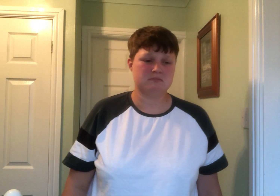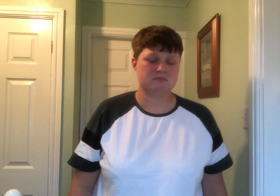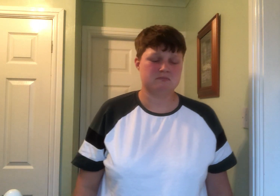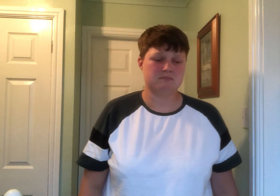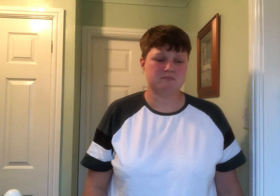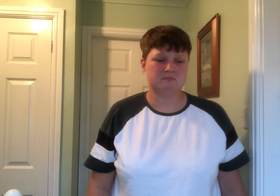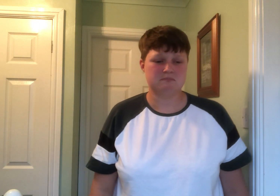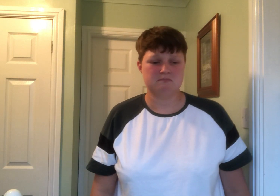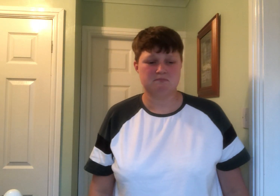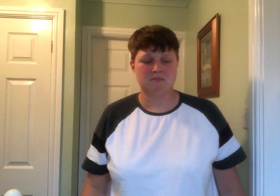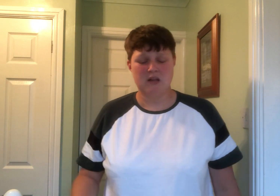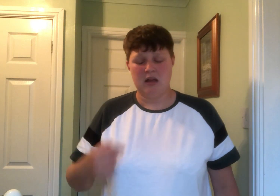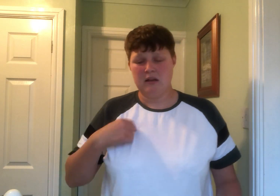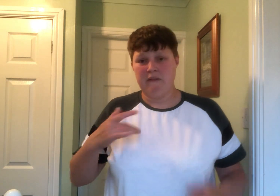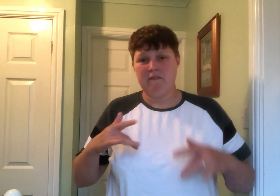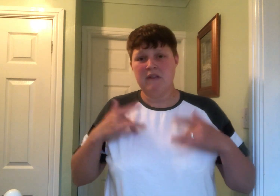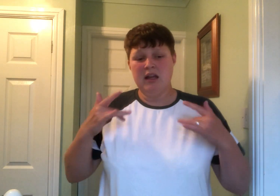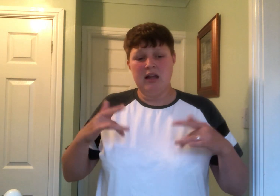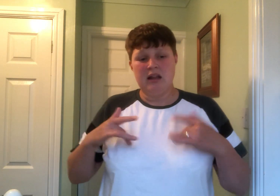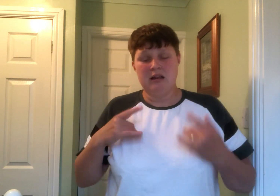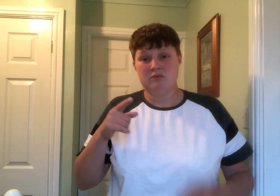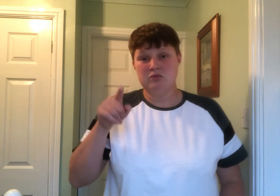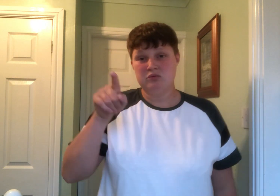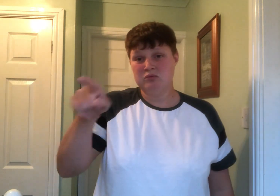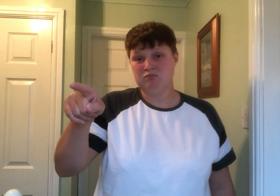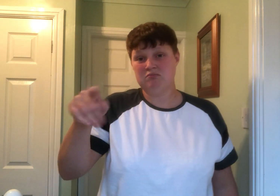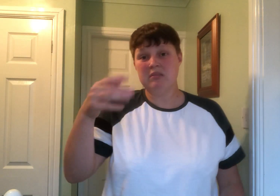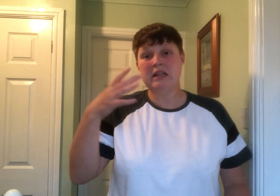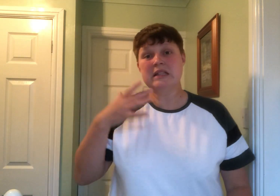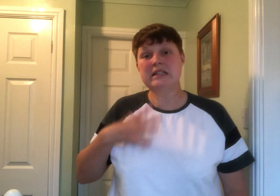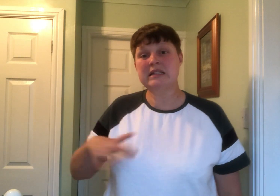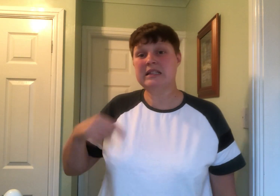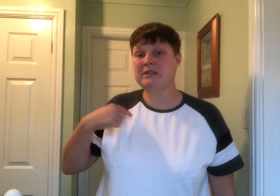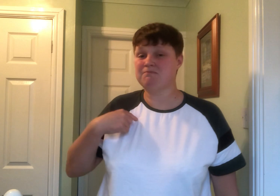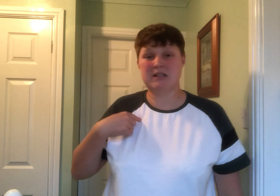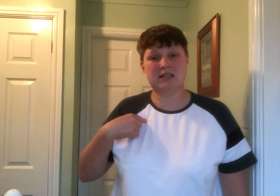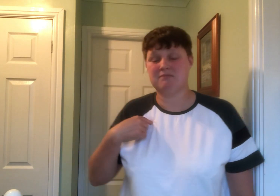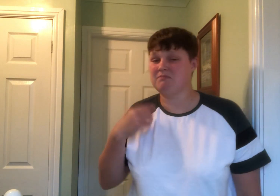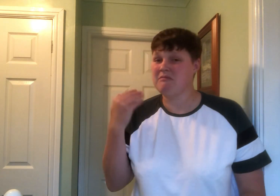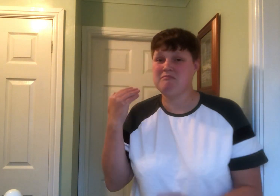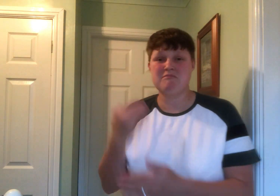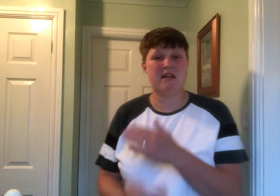And I get the feeling That you'll never need me again